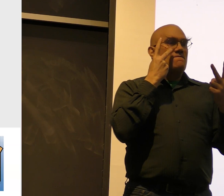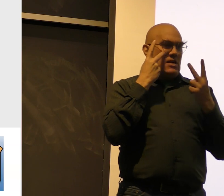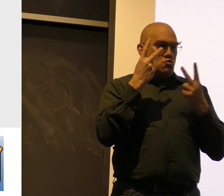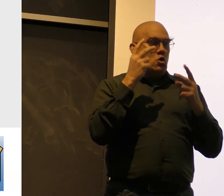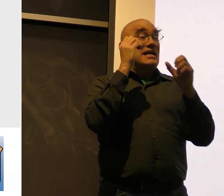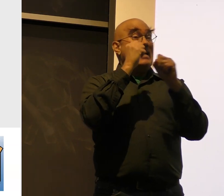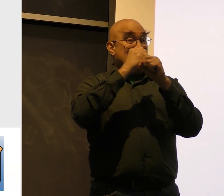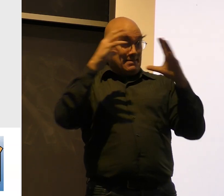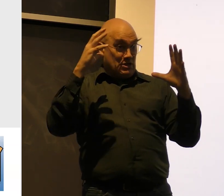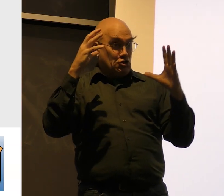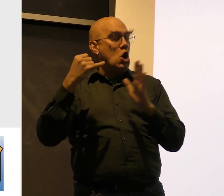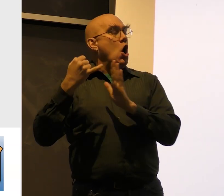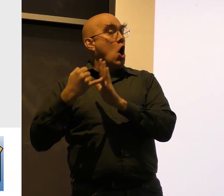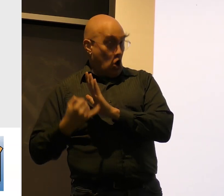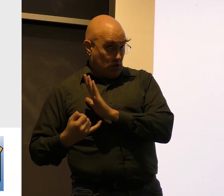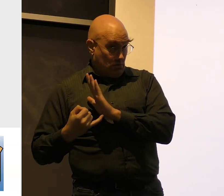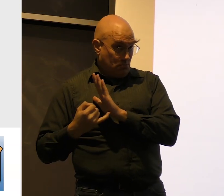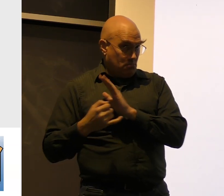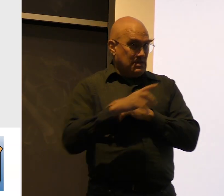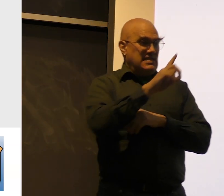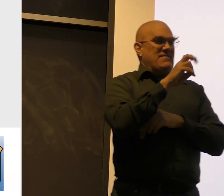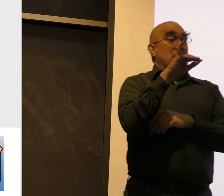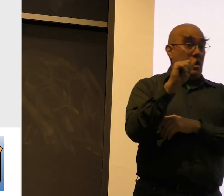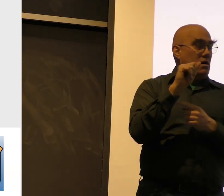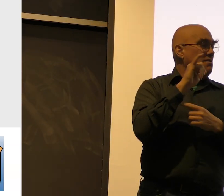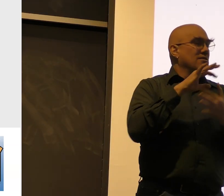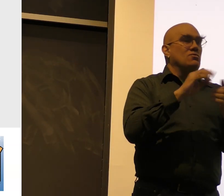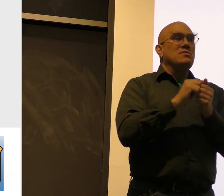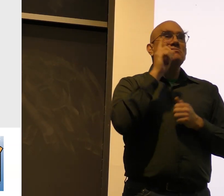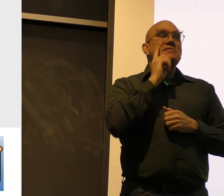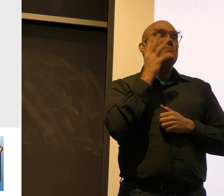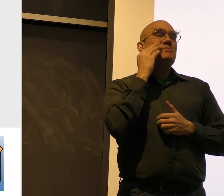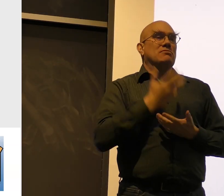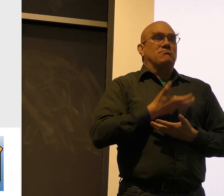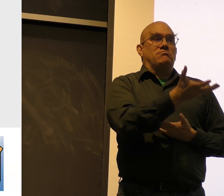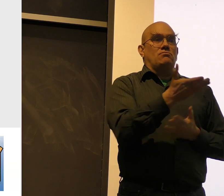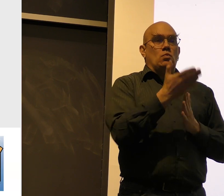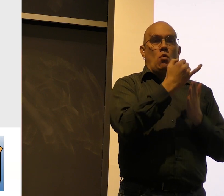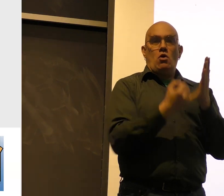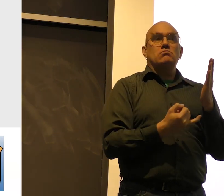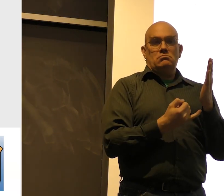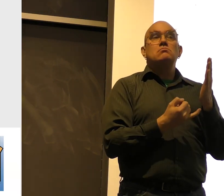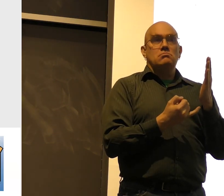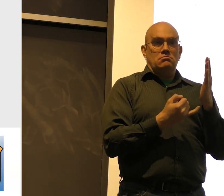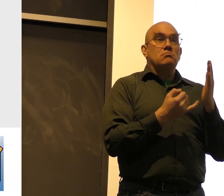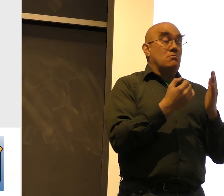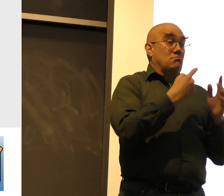Deaf Visual Image Art, is the acronym, Devia, and it has to do with portraying the deaf experience through